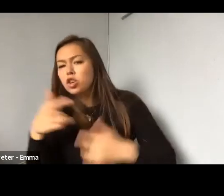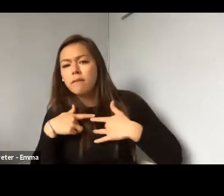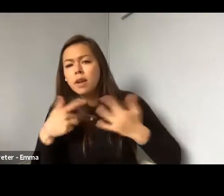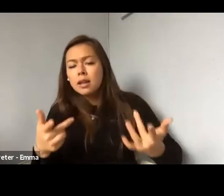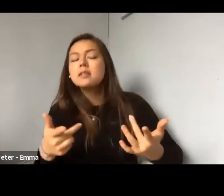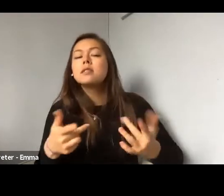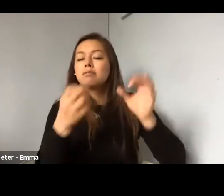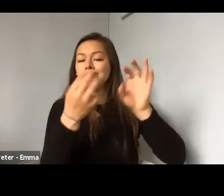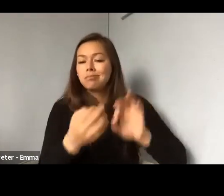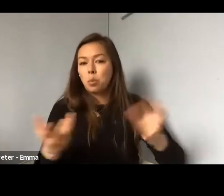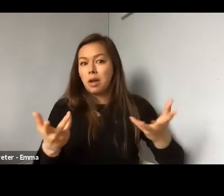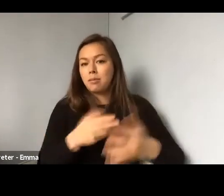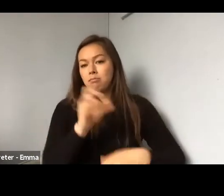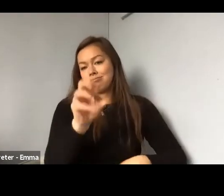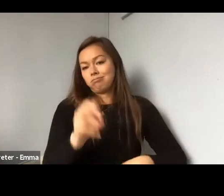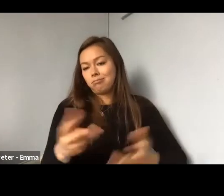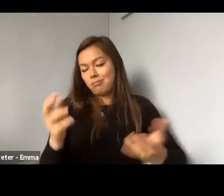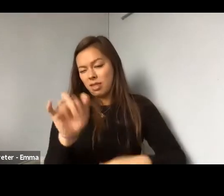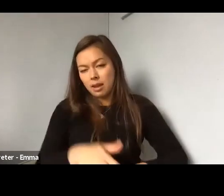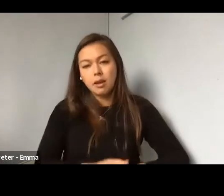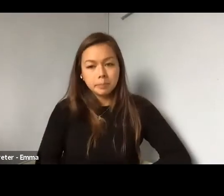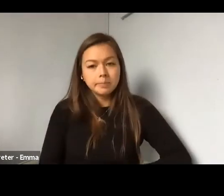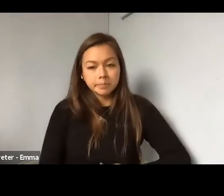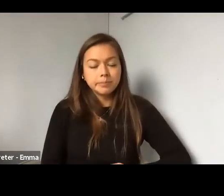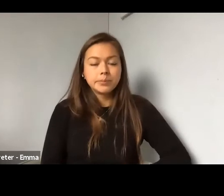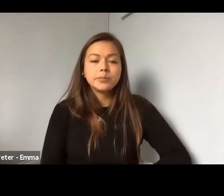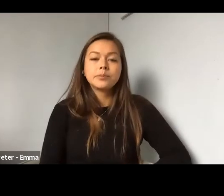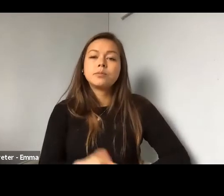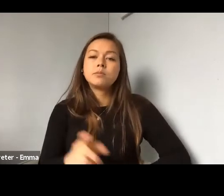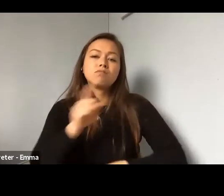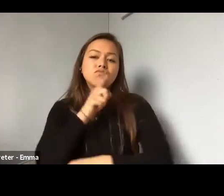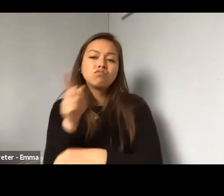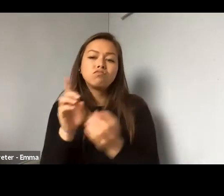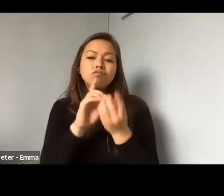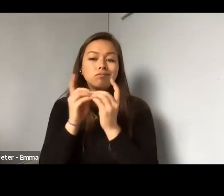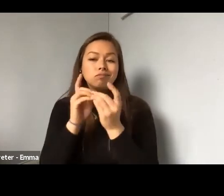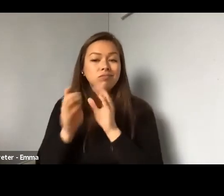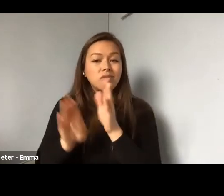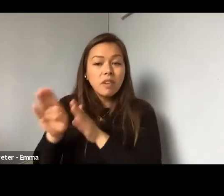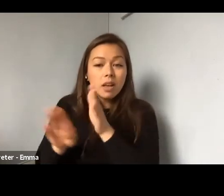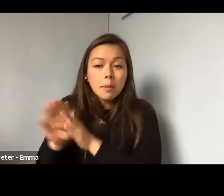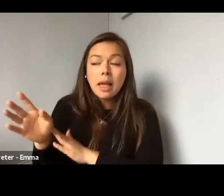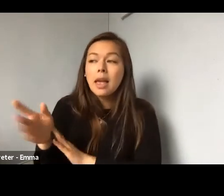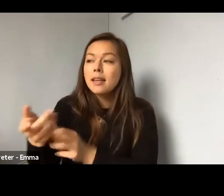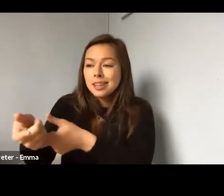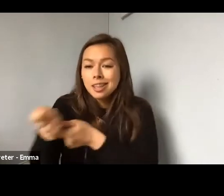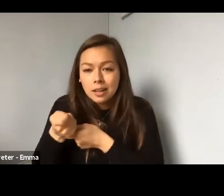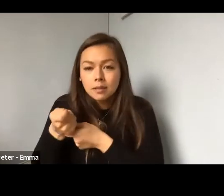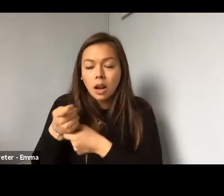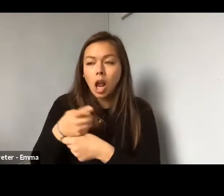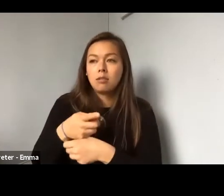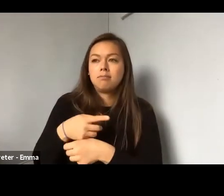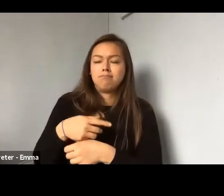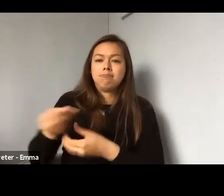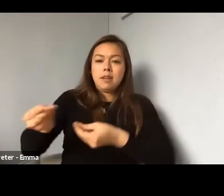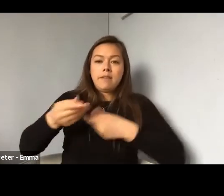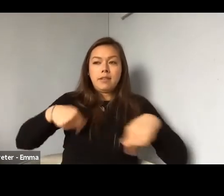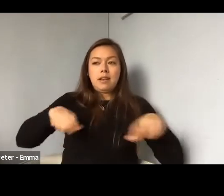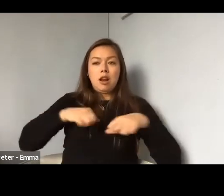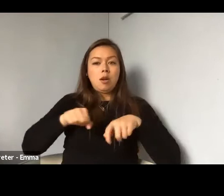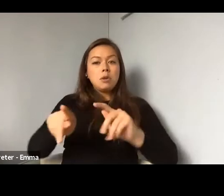So technology and digital engagement gives us so many opportunities for learners to learn, but it also gives the freedom for them, these learners,